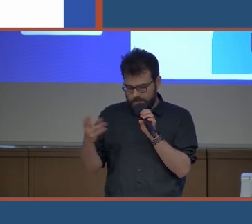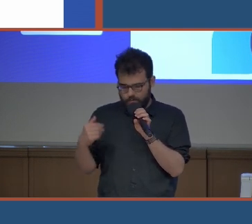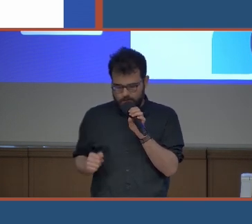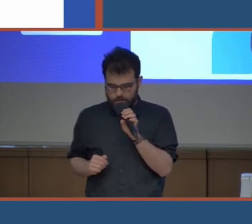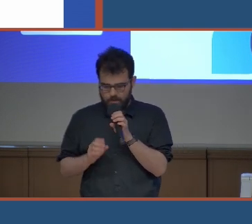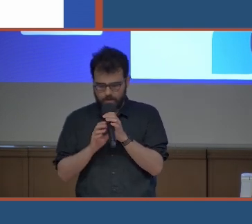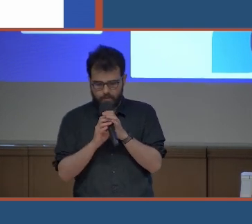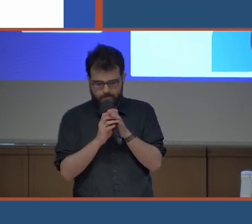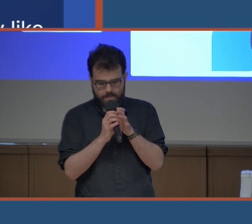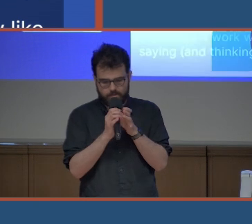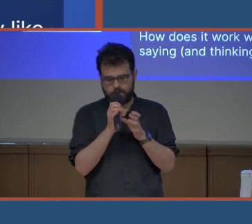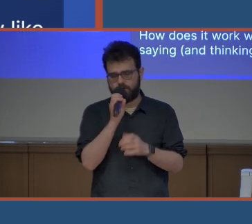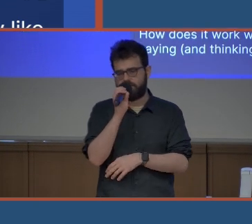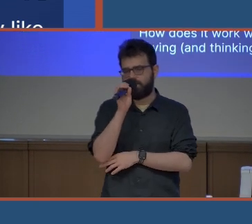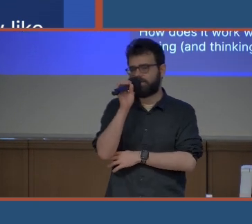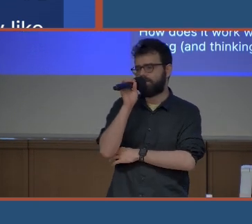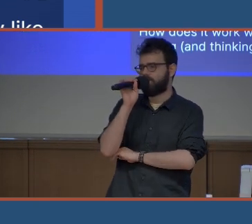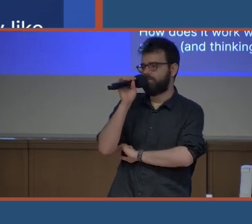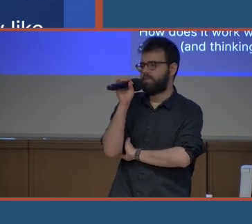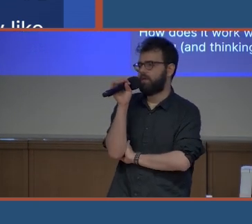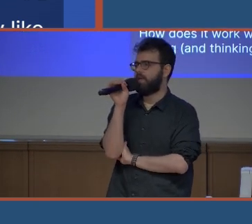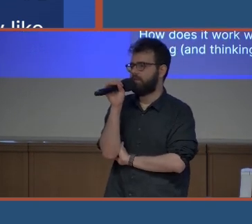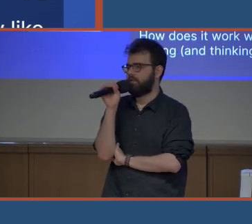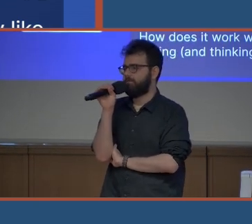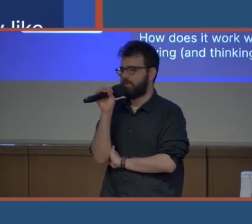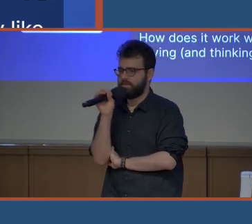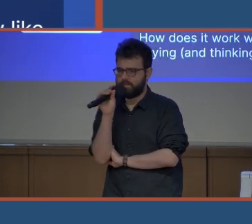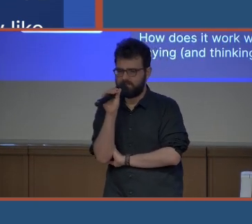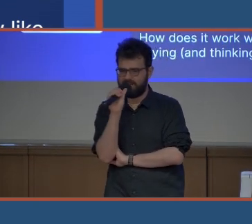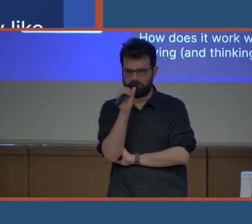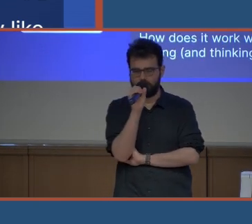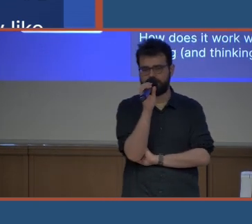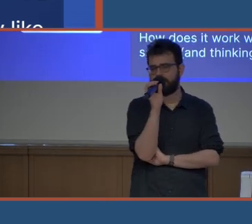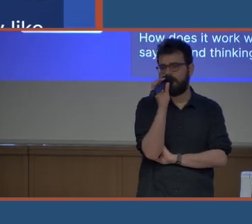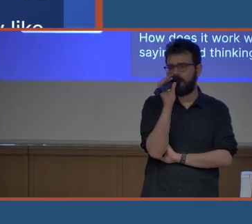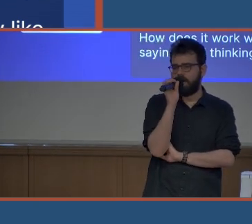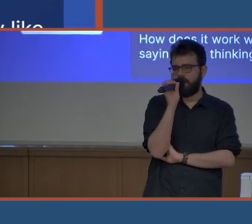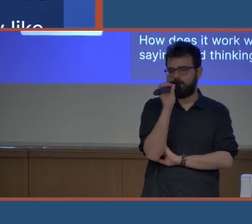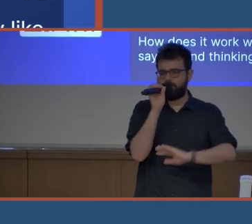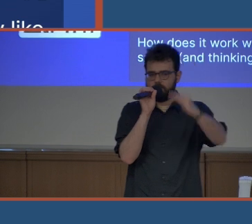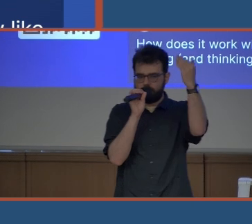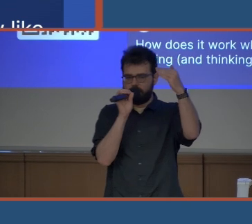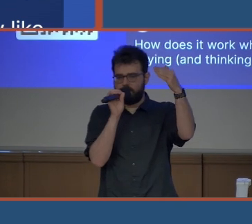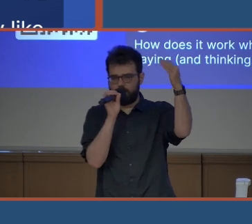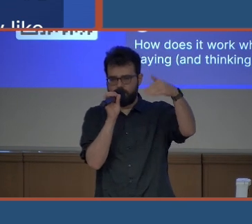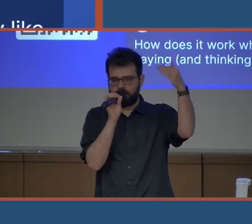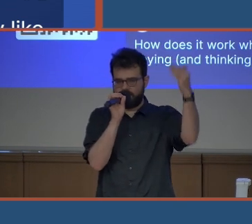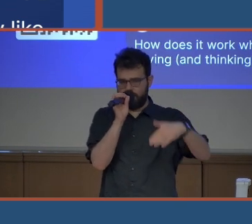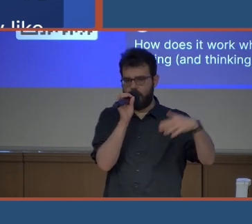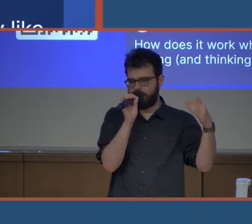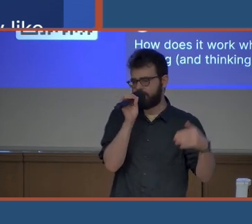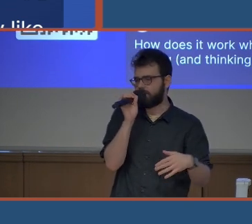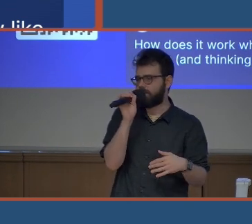for example, when you go on Facebook or another social media and you follow some deaf groups, and when you